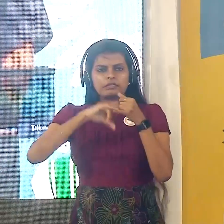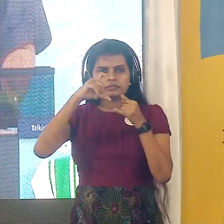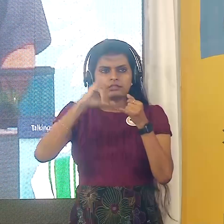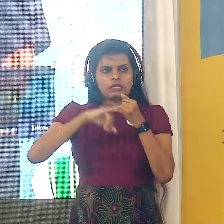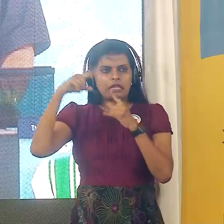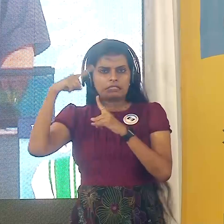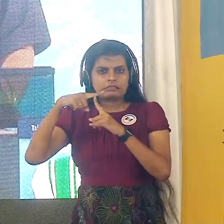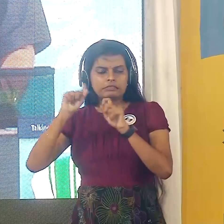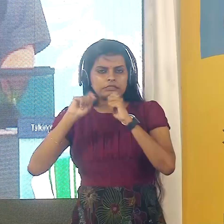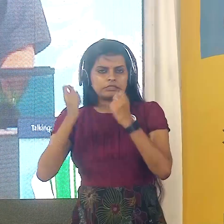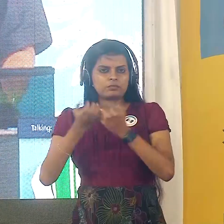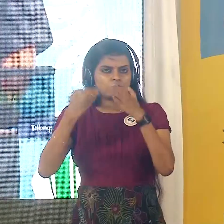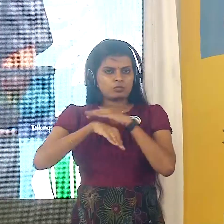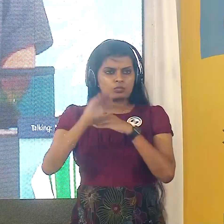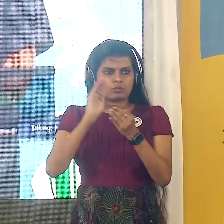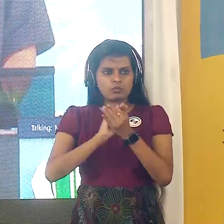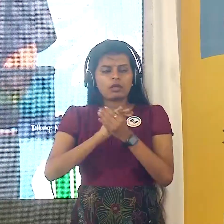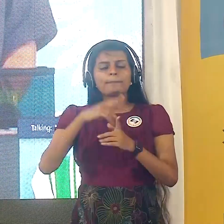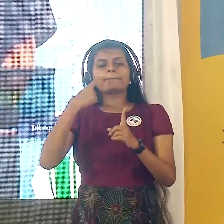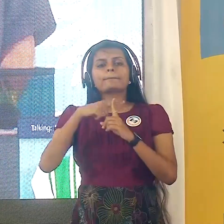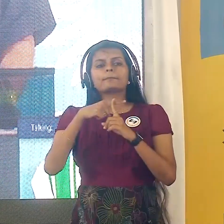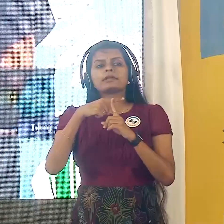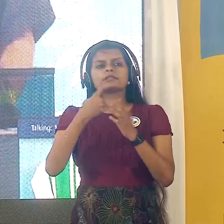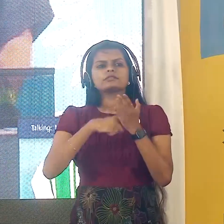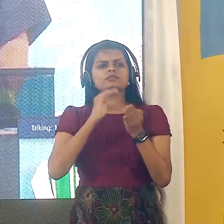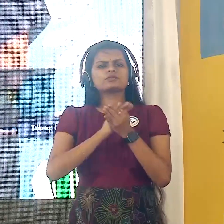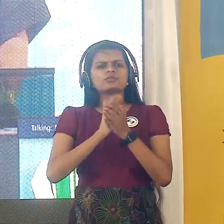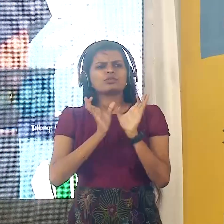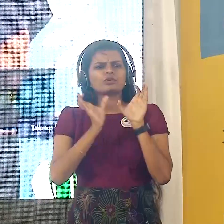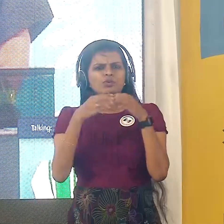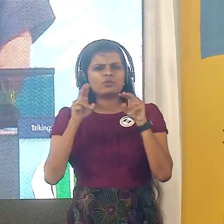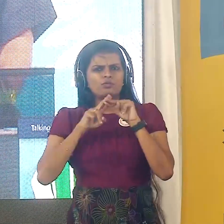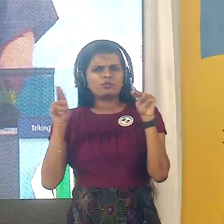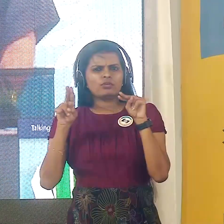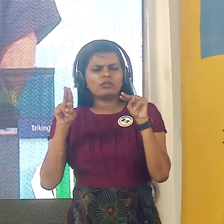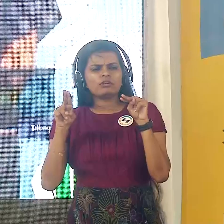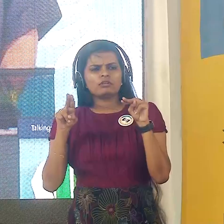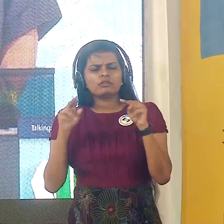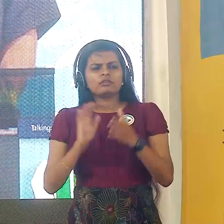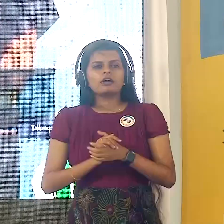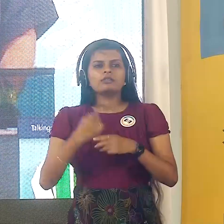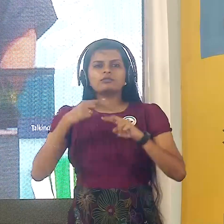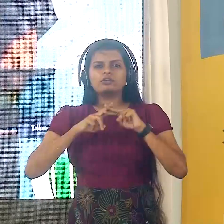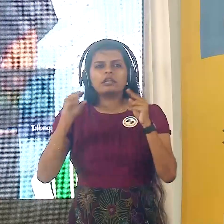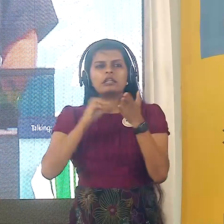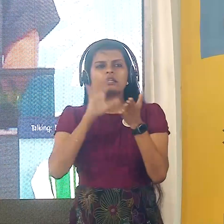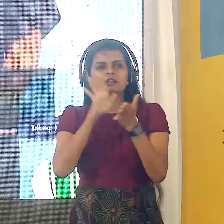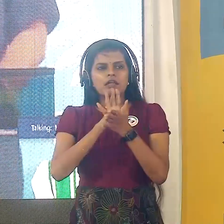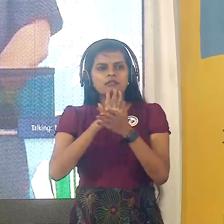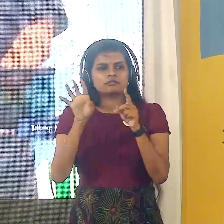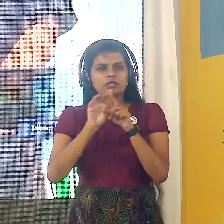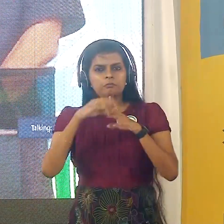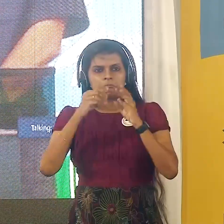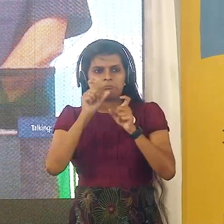scheduled tribes. Since giving, that is the landlessness